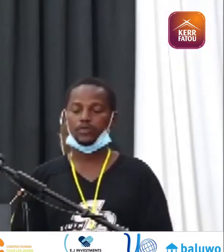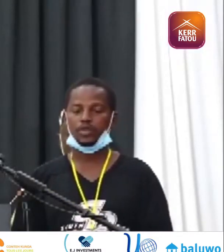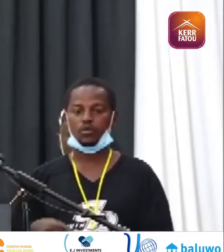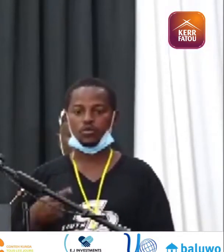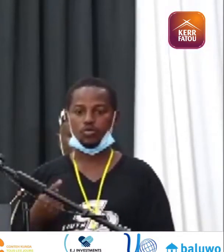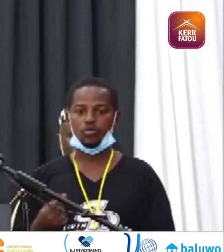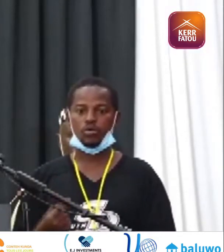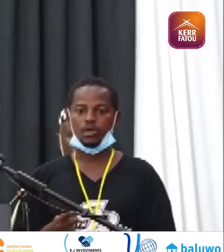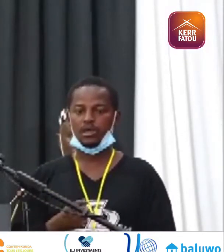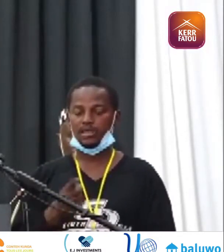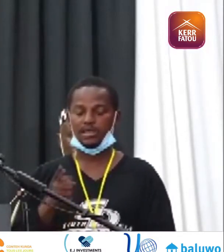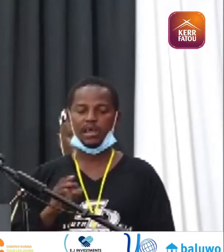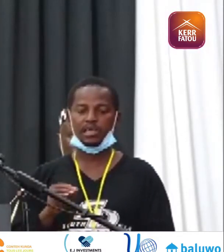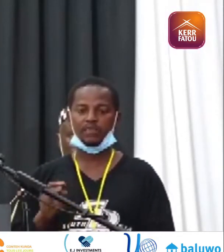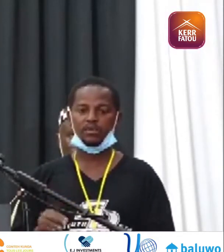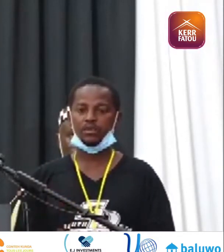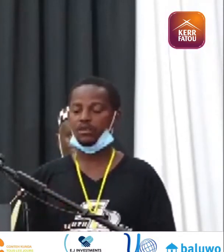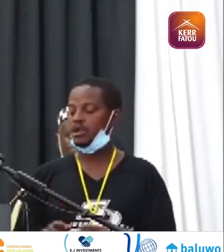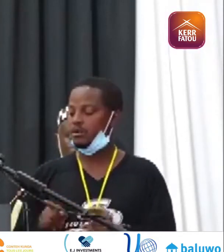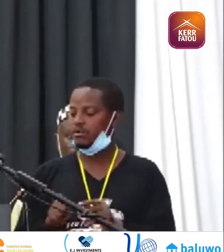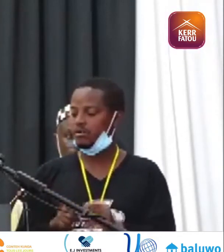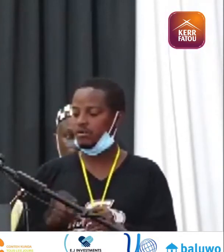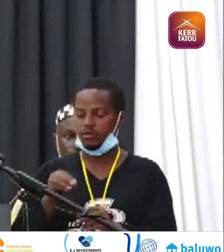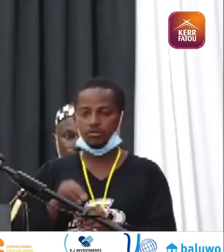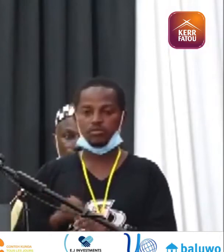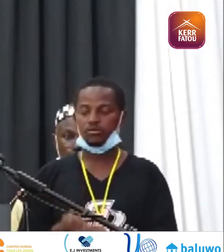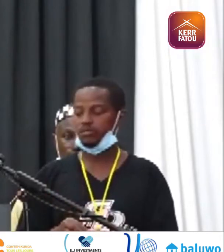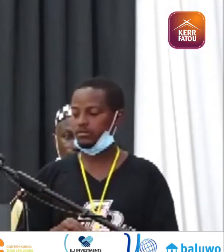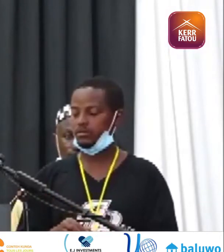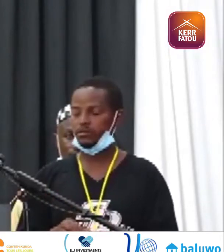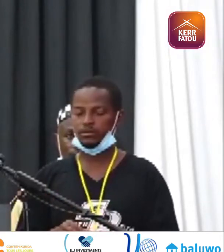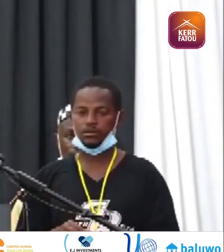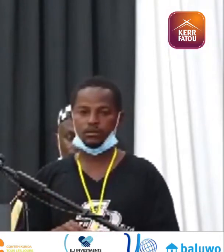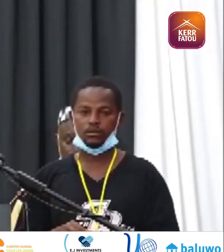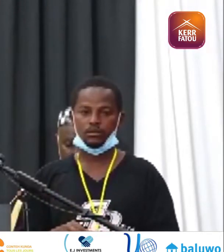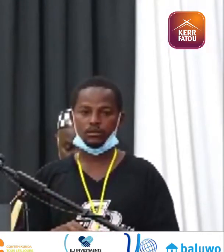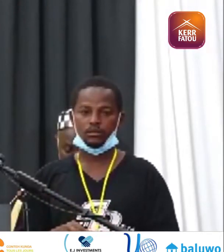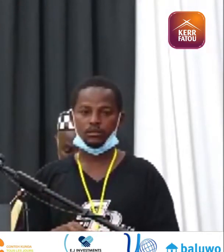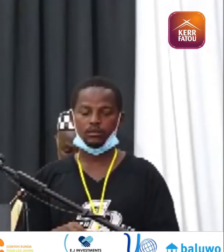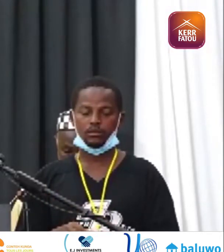So these activities also dispel